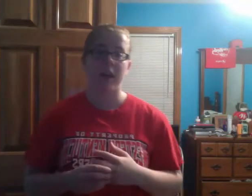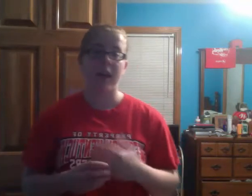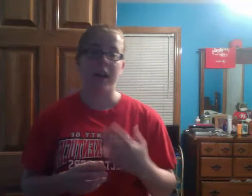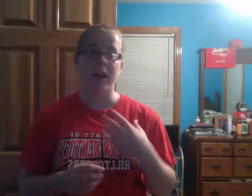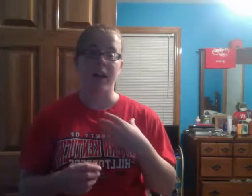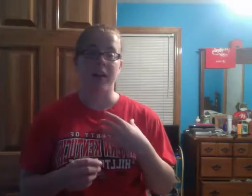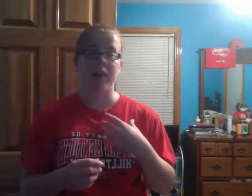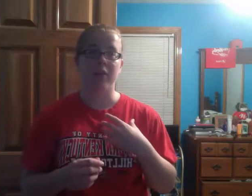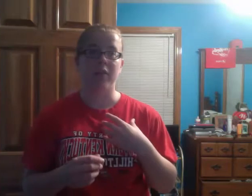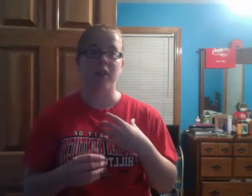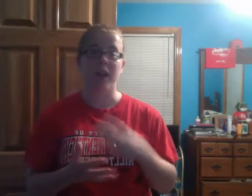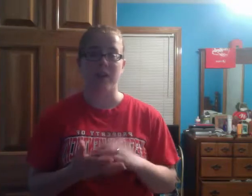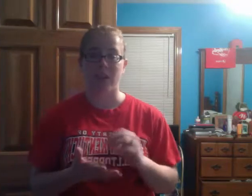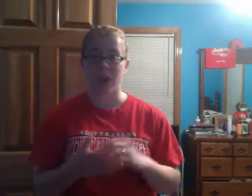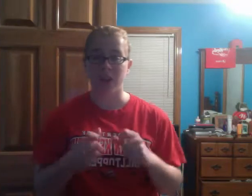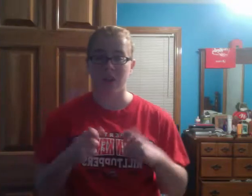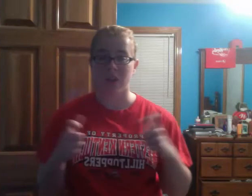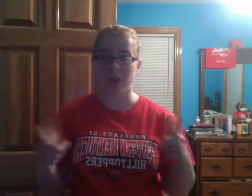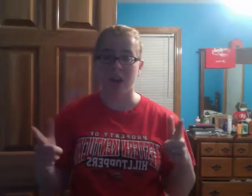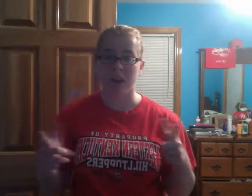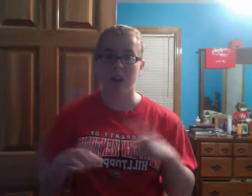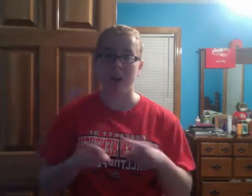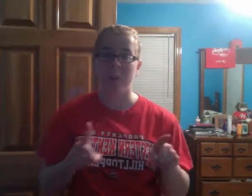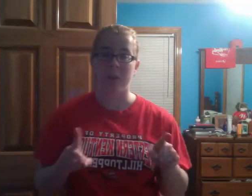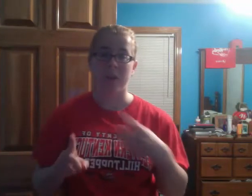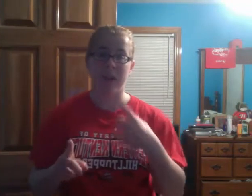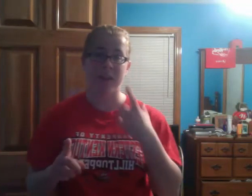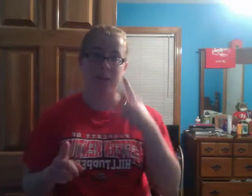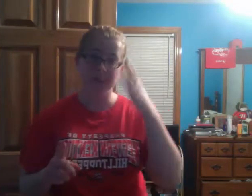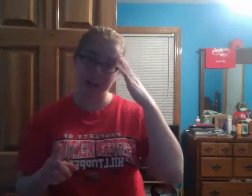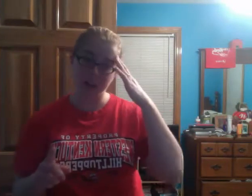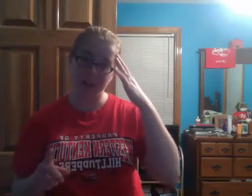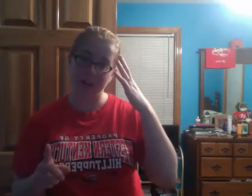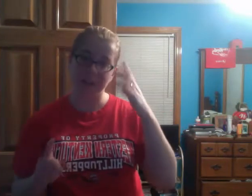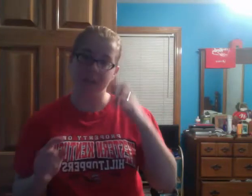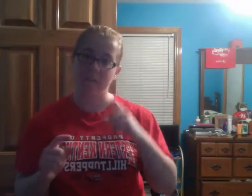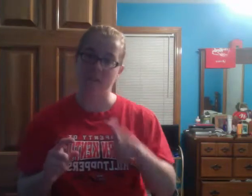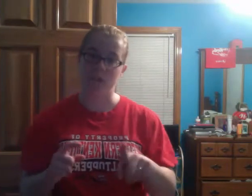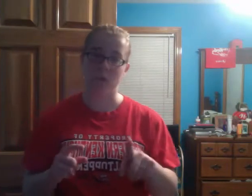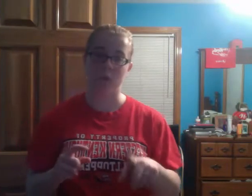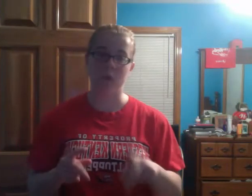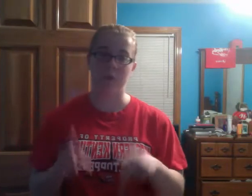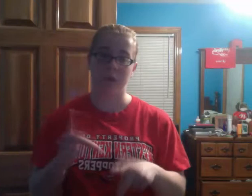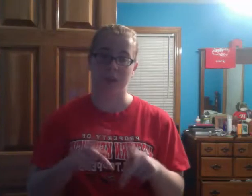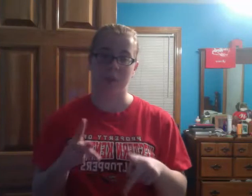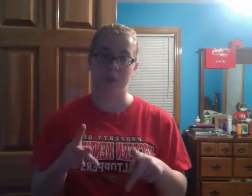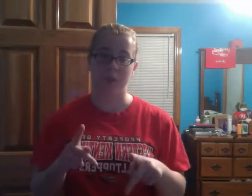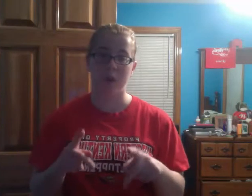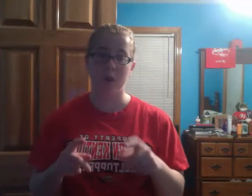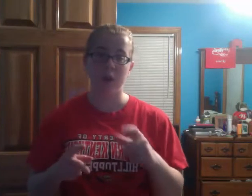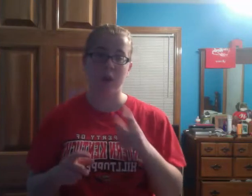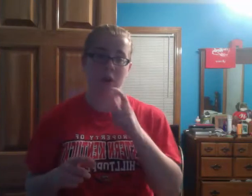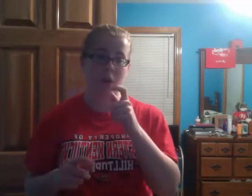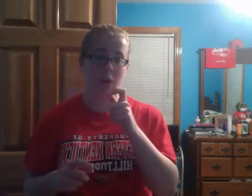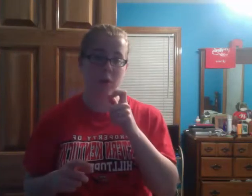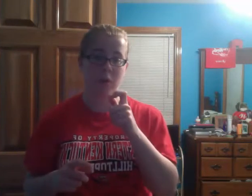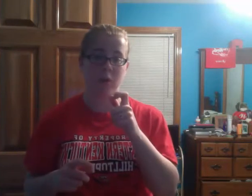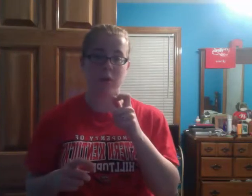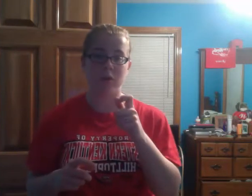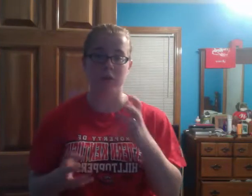And I learned a lot, but I think for people who just